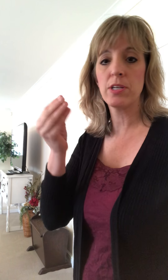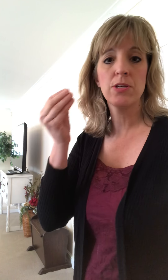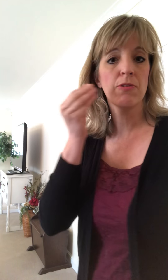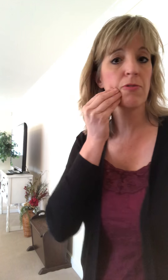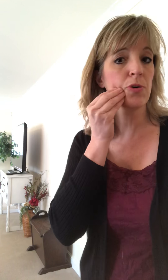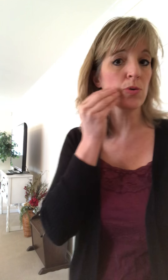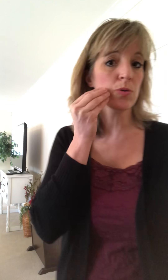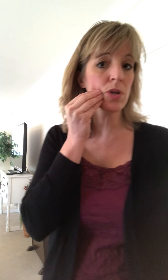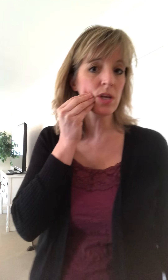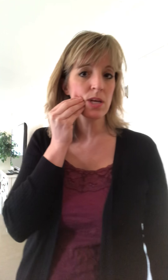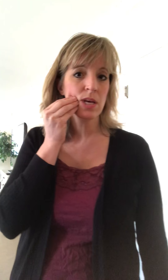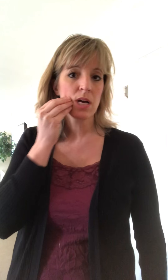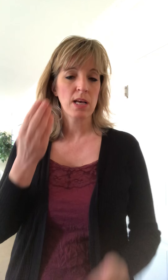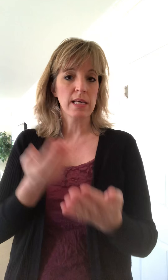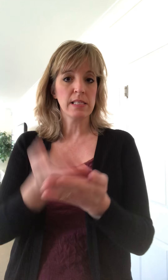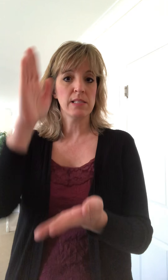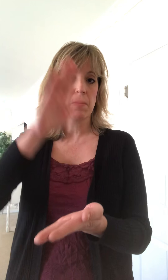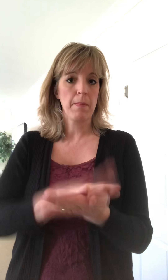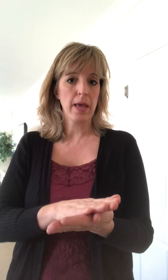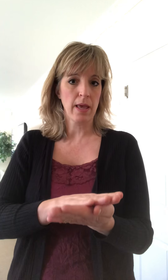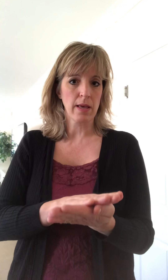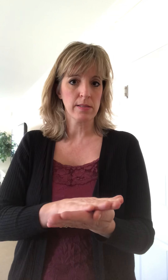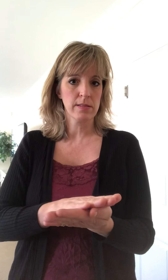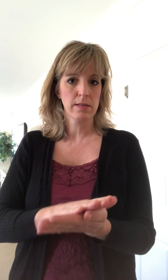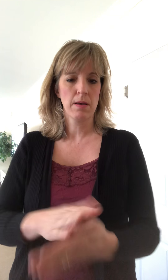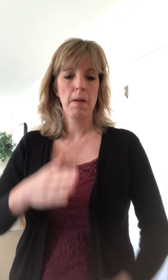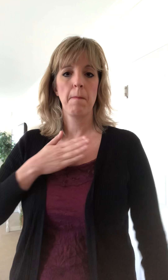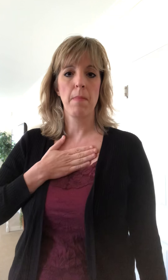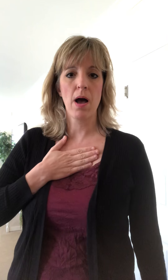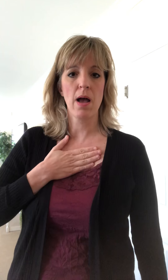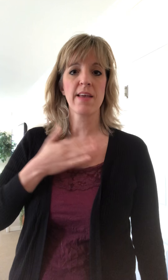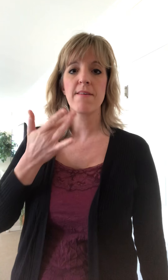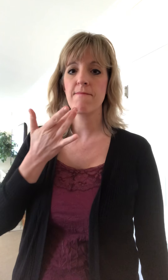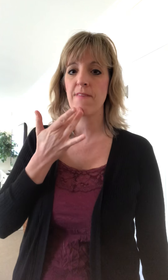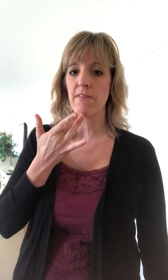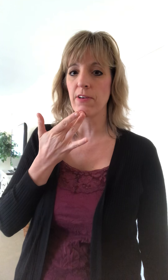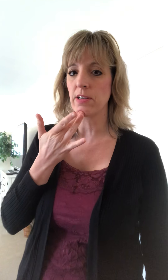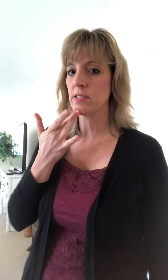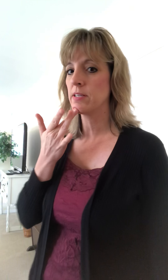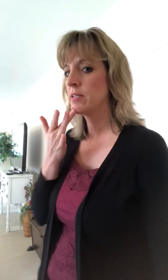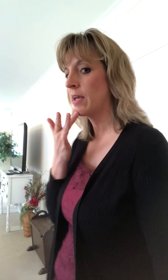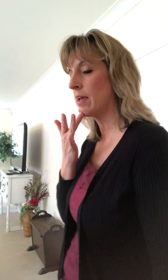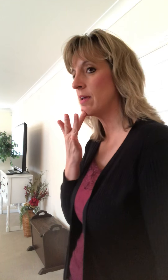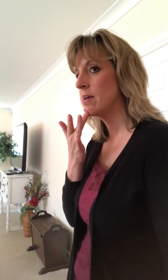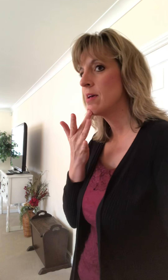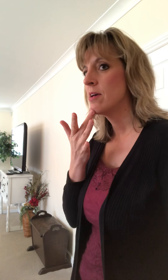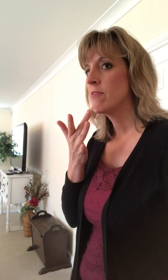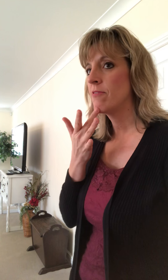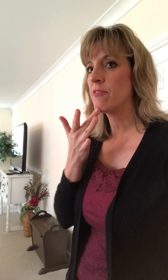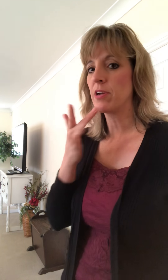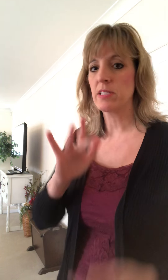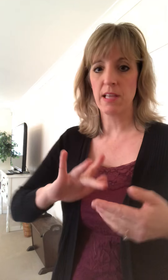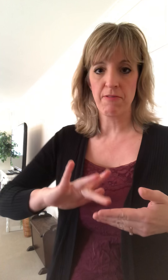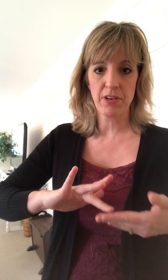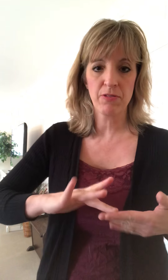favorite food is pancakes. My favorite, okay? Favorites. That feel